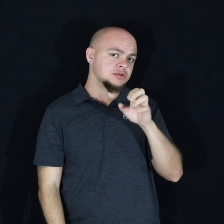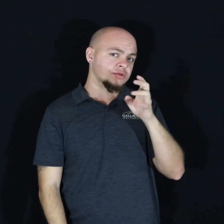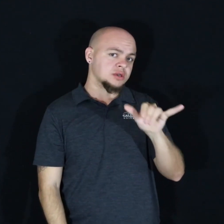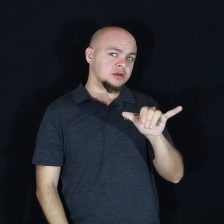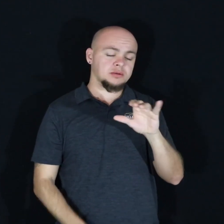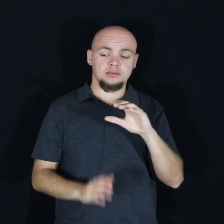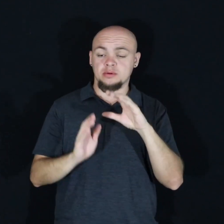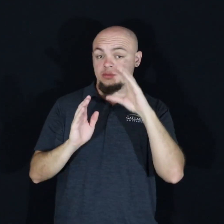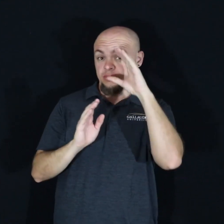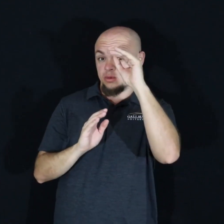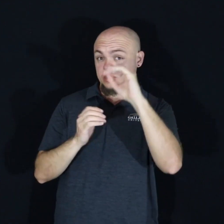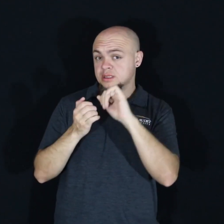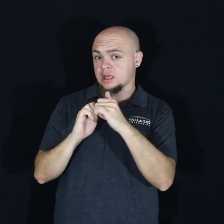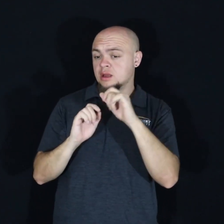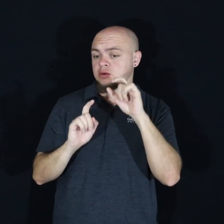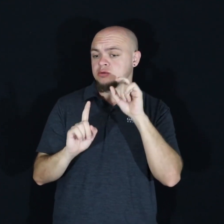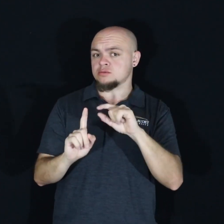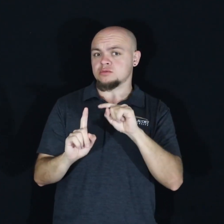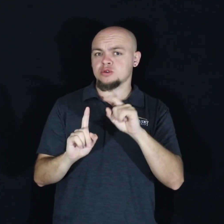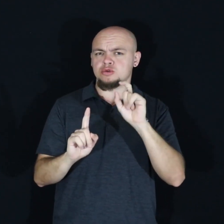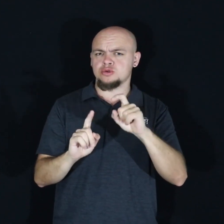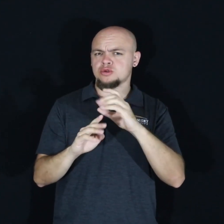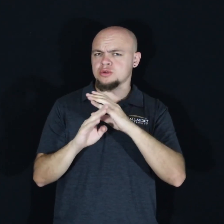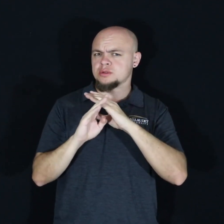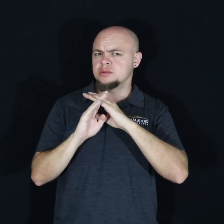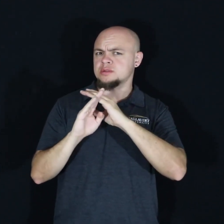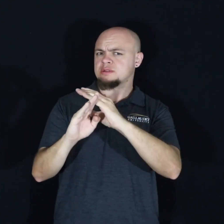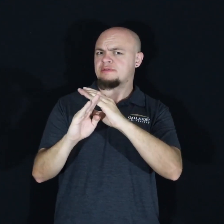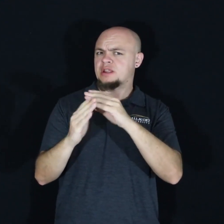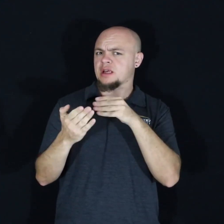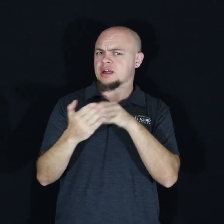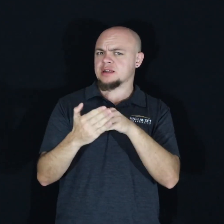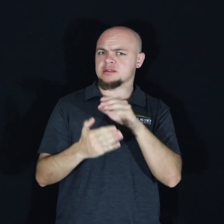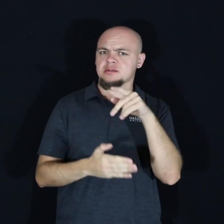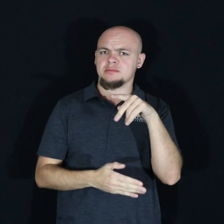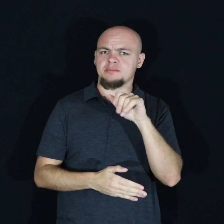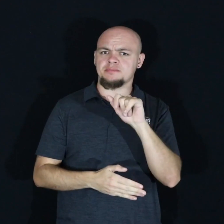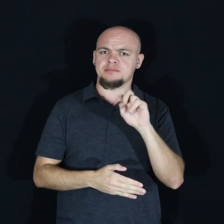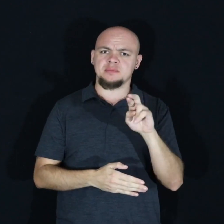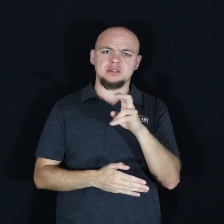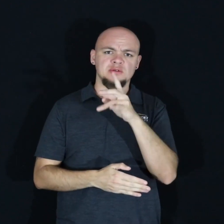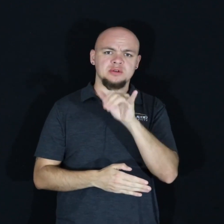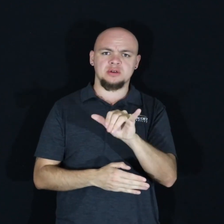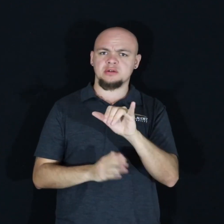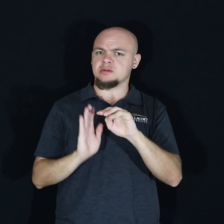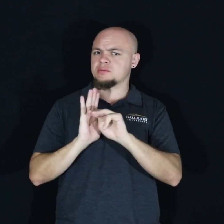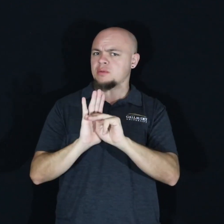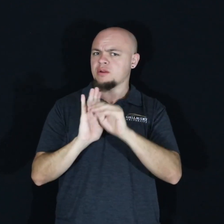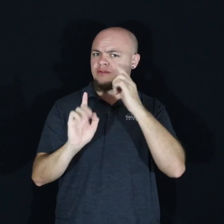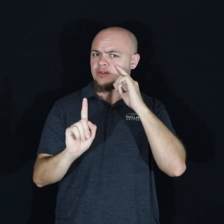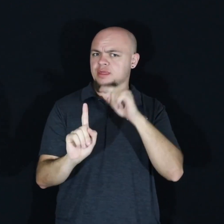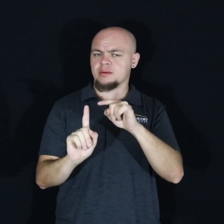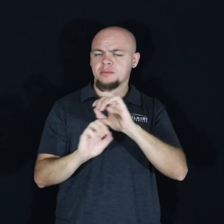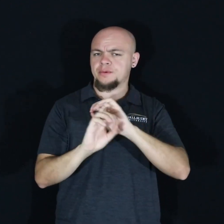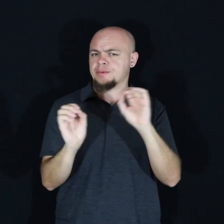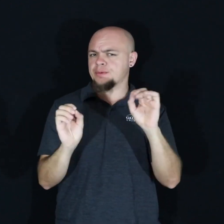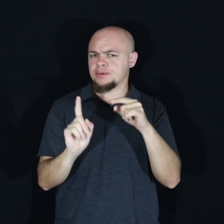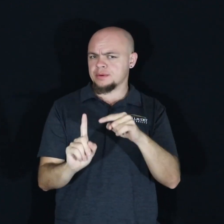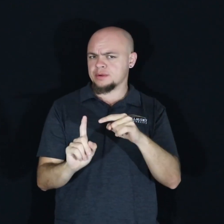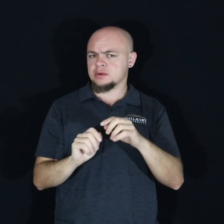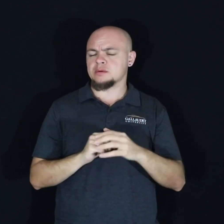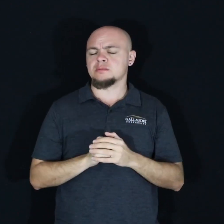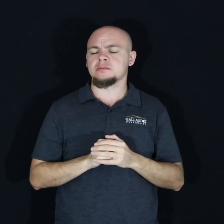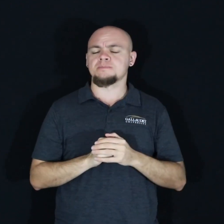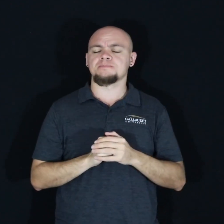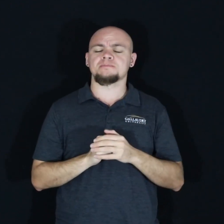showing boys how they're supposed to defend against the patriarchy. There's no models for them. And we also have